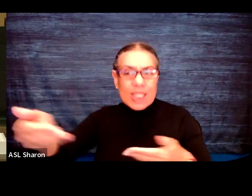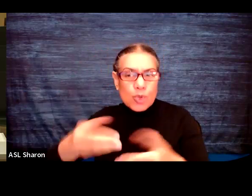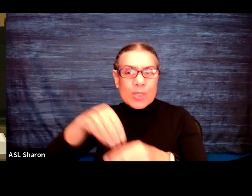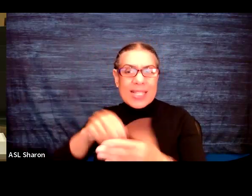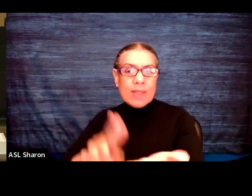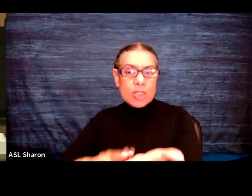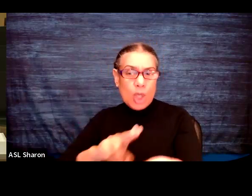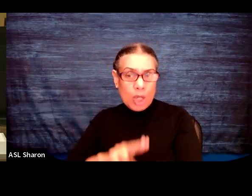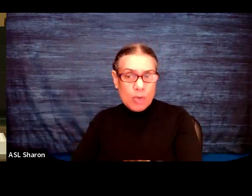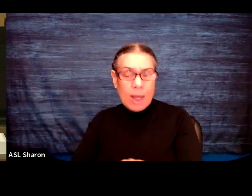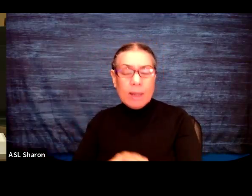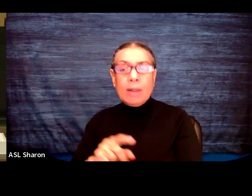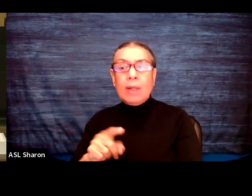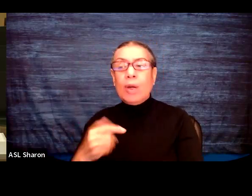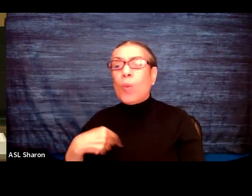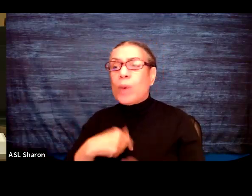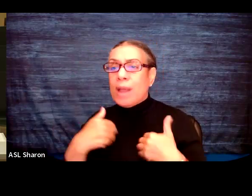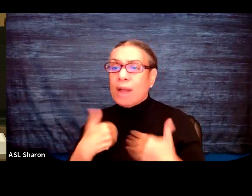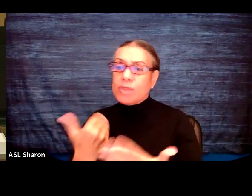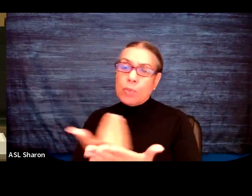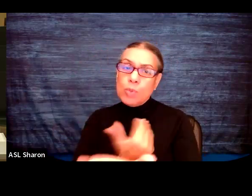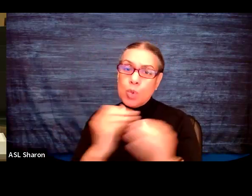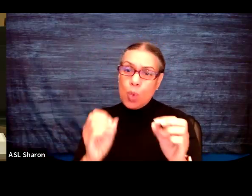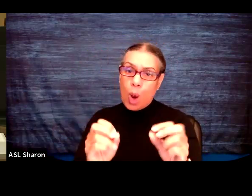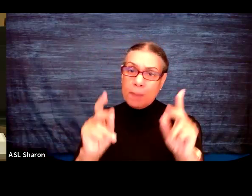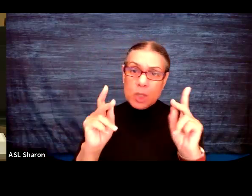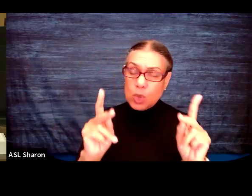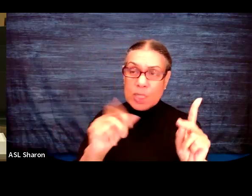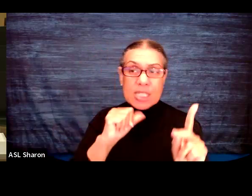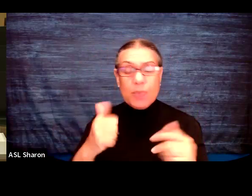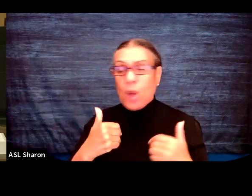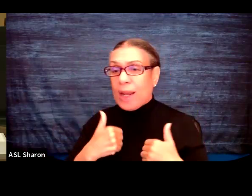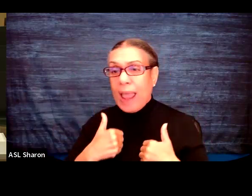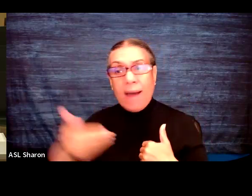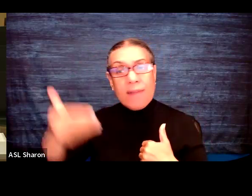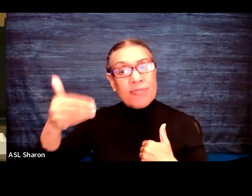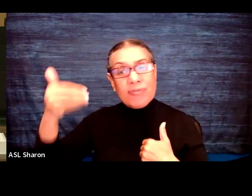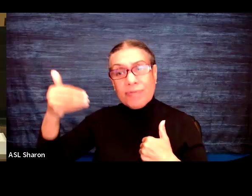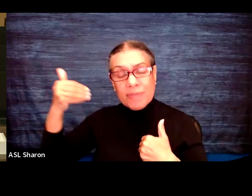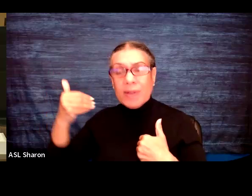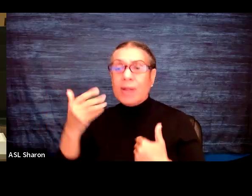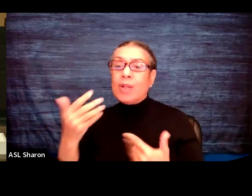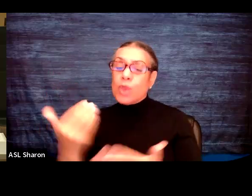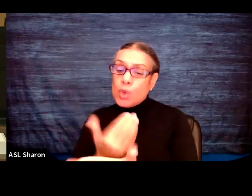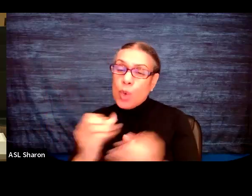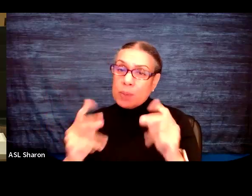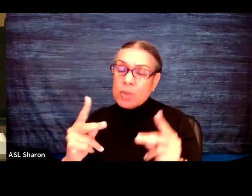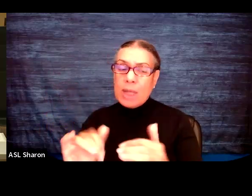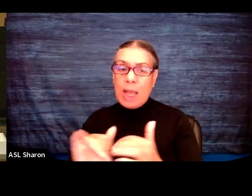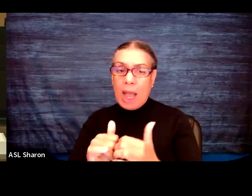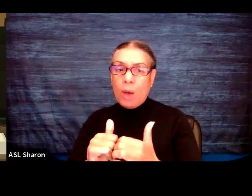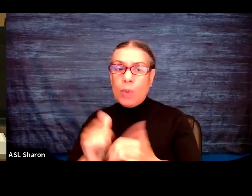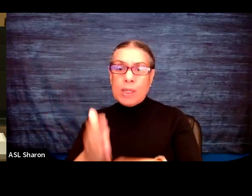really provides us some new opportunities that we haven't had in the past, particularly to improve how we